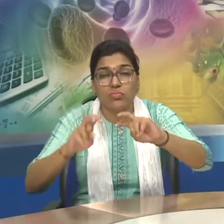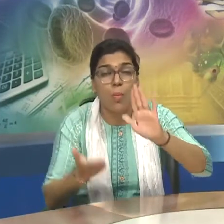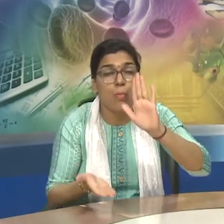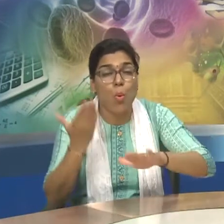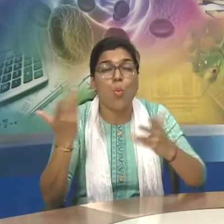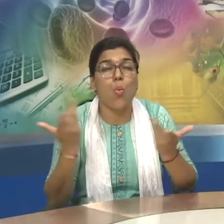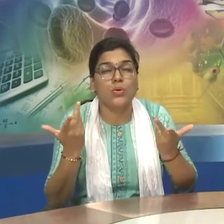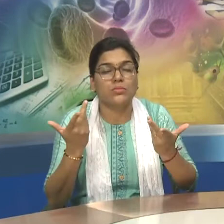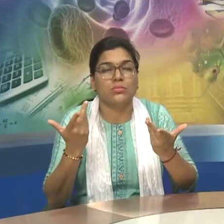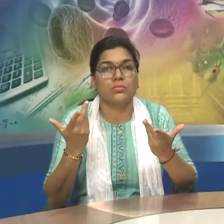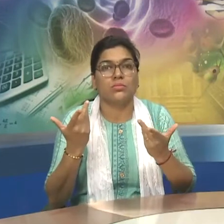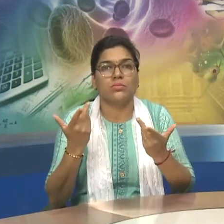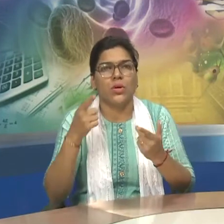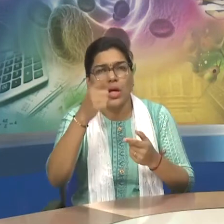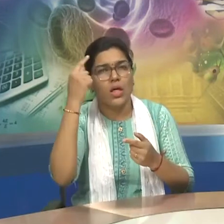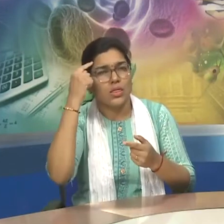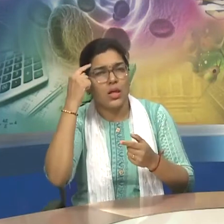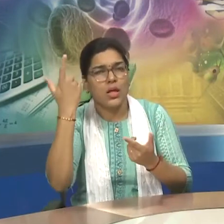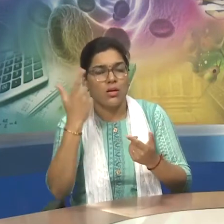that rural life